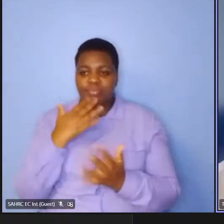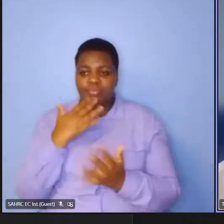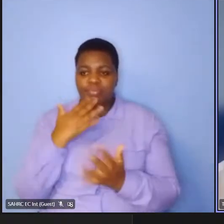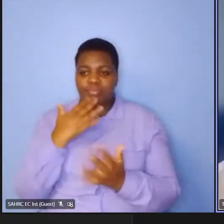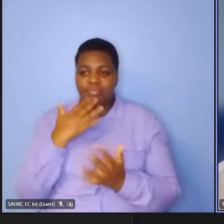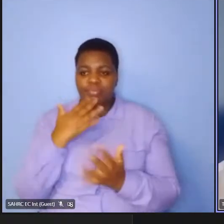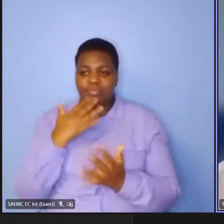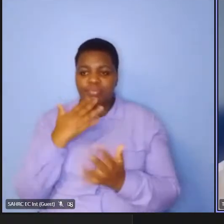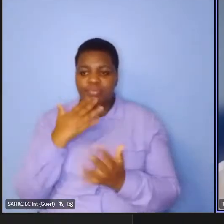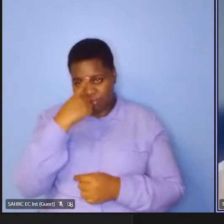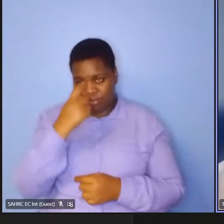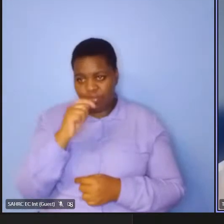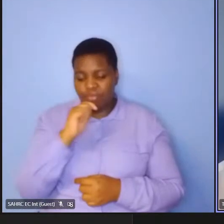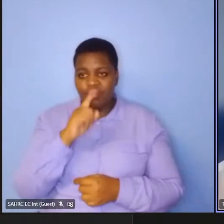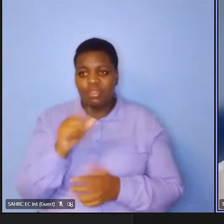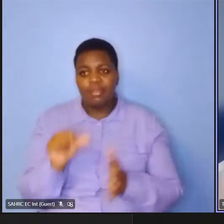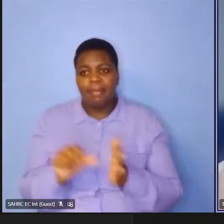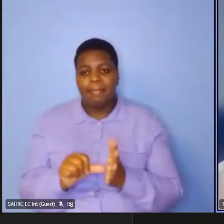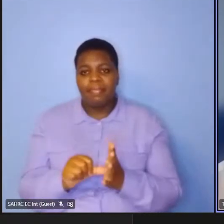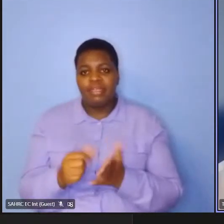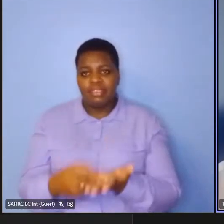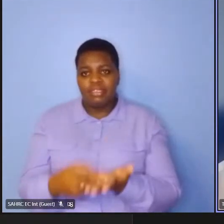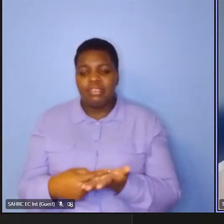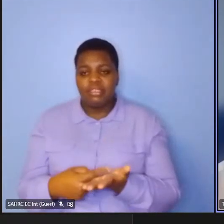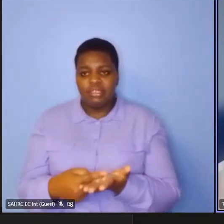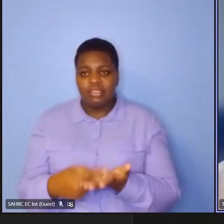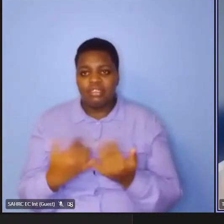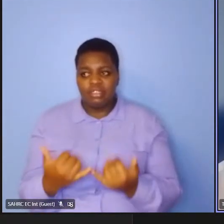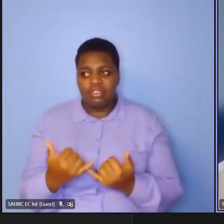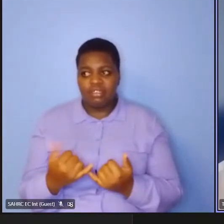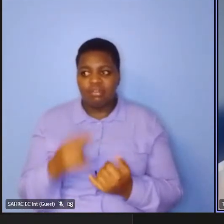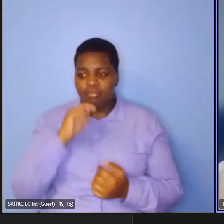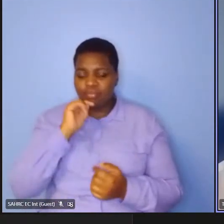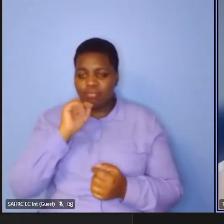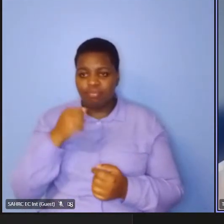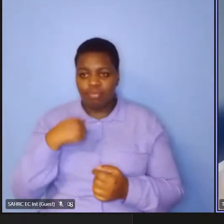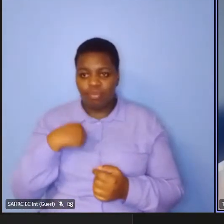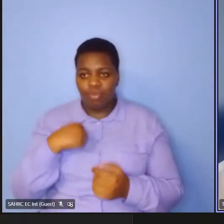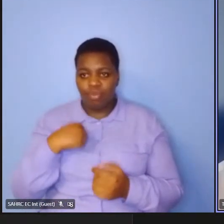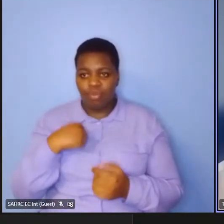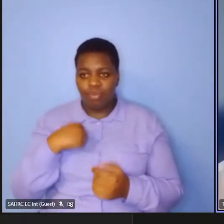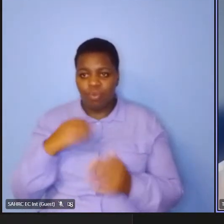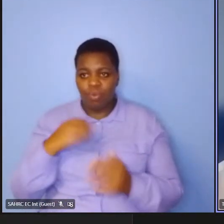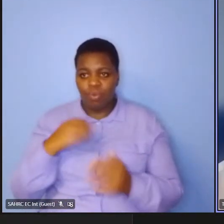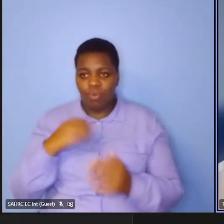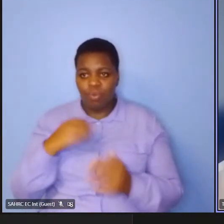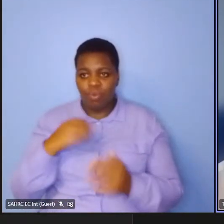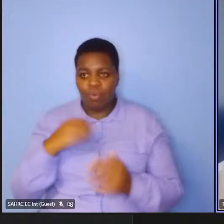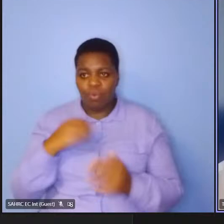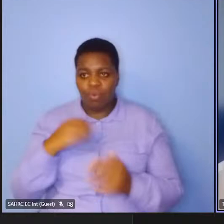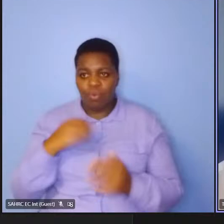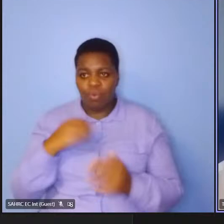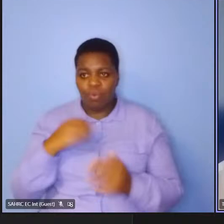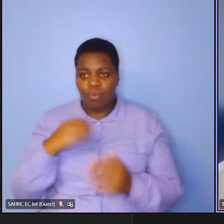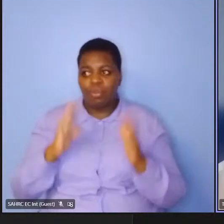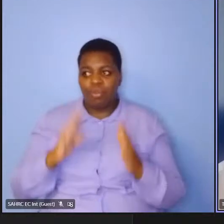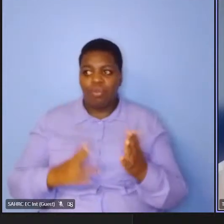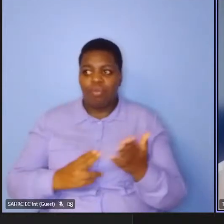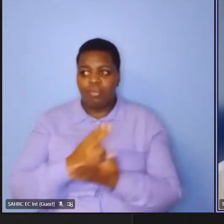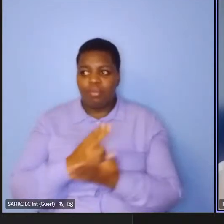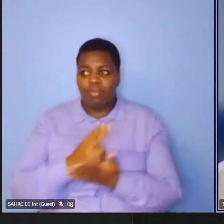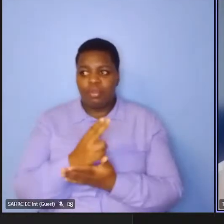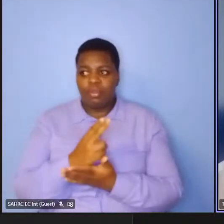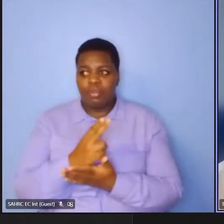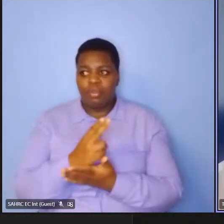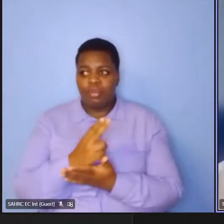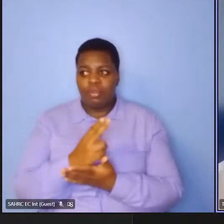is quite an important discussion, which is quite a well overdue one. So we welcome the South African Human Rights Commission taking the lead on